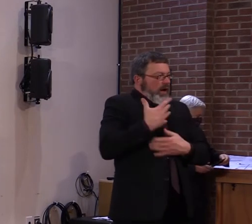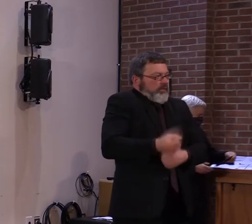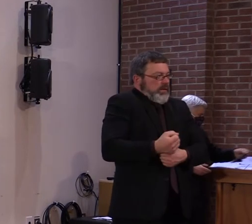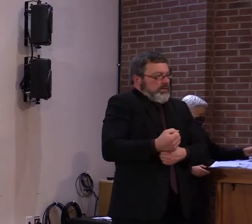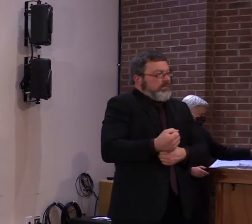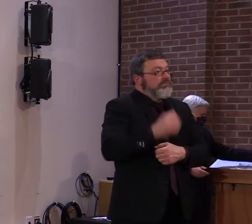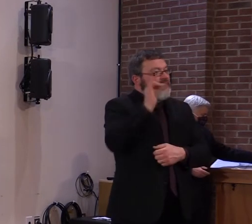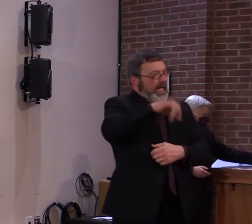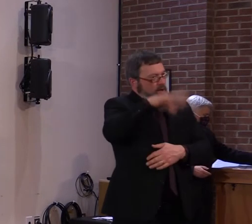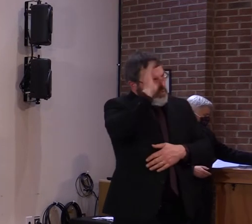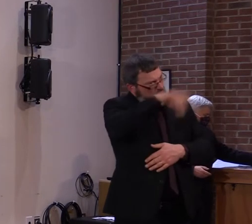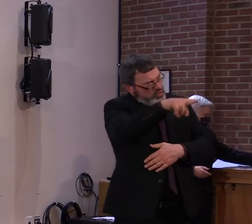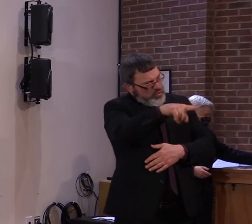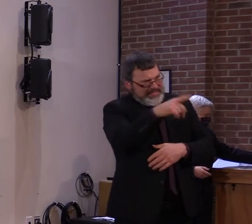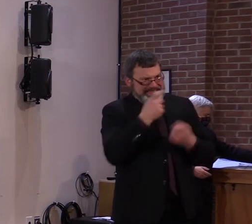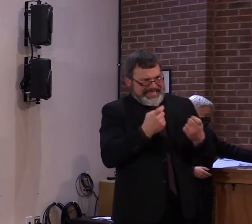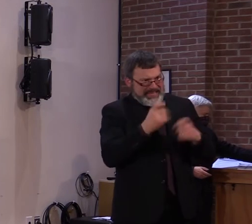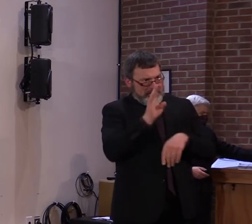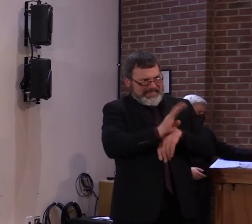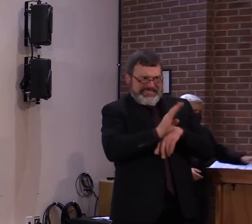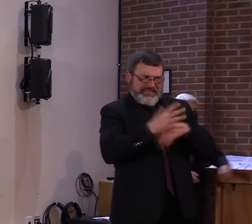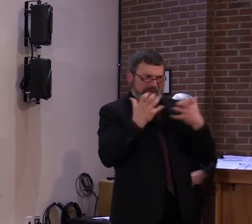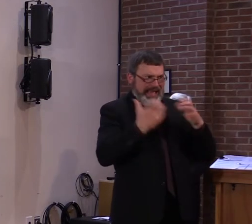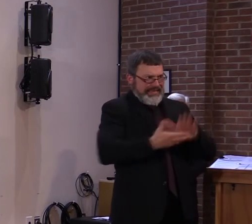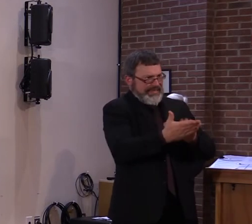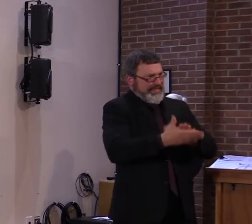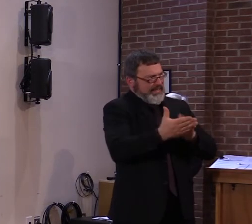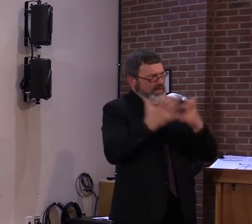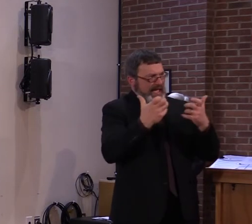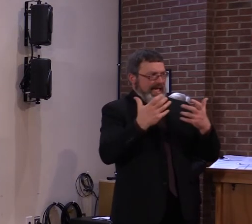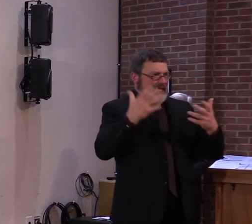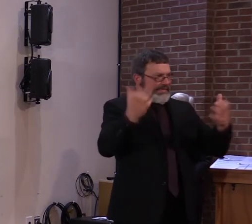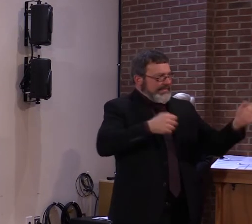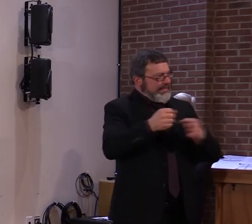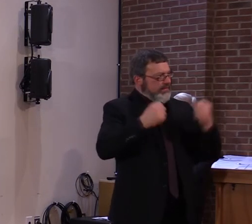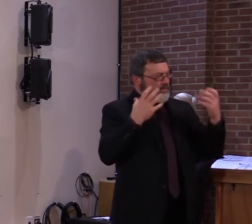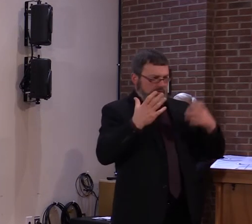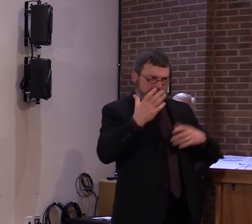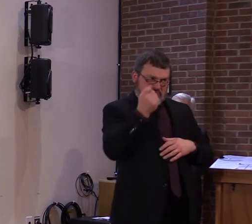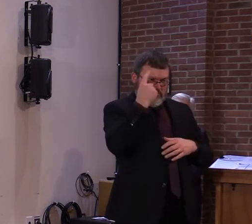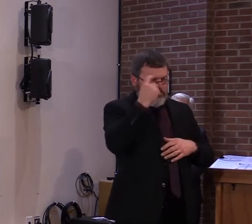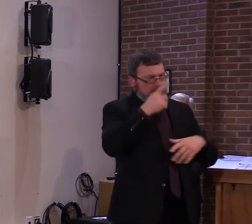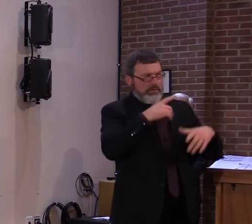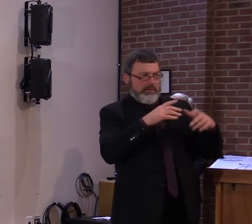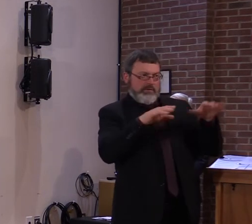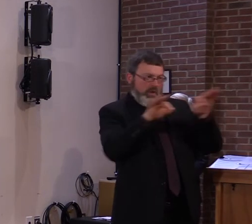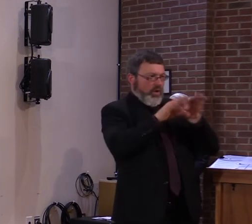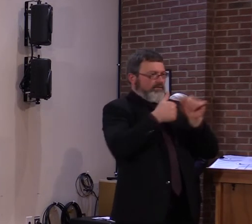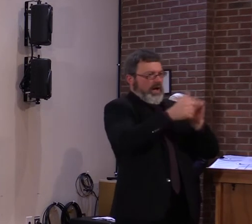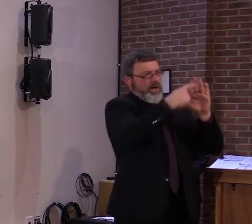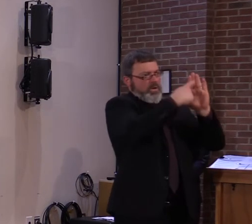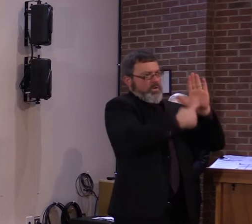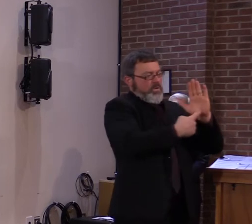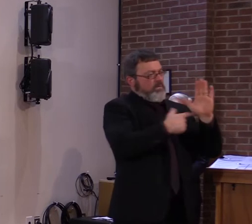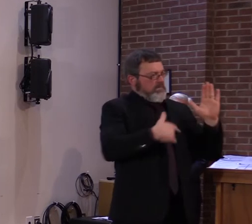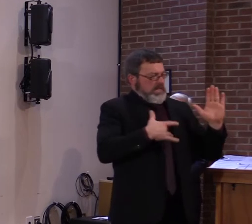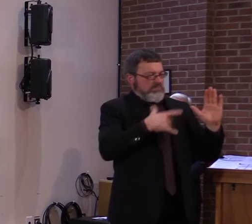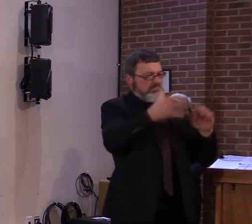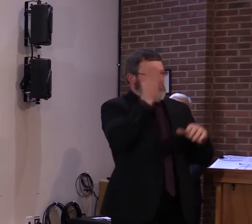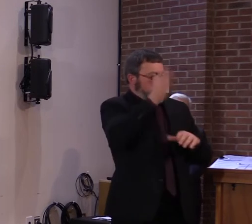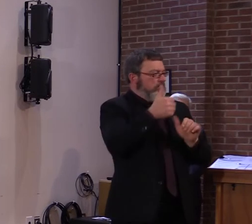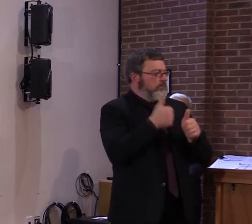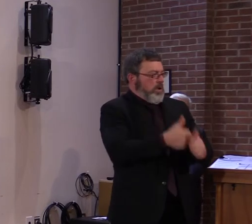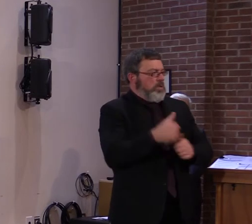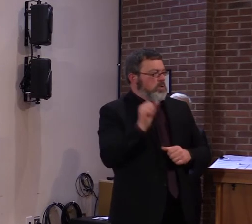that we can keep the economy open. And they have to make sure, they have to give their contact information as well,